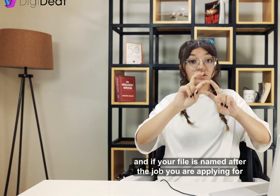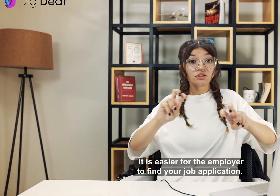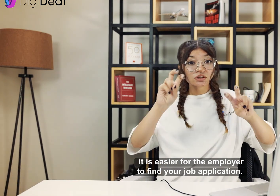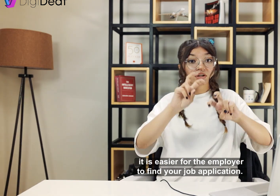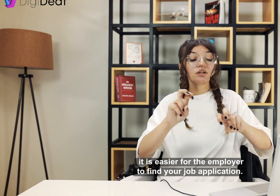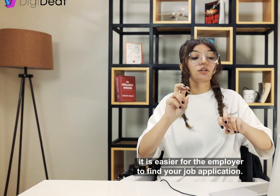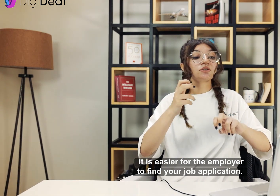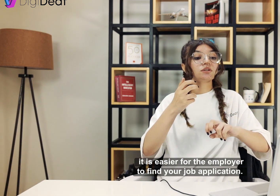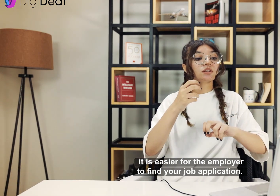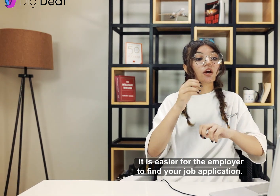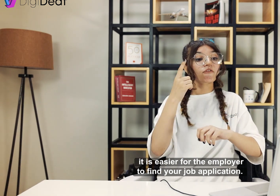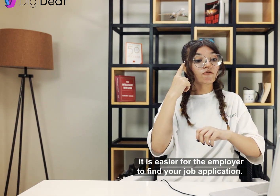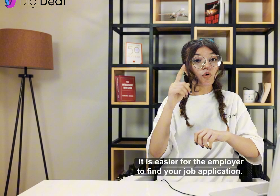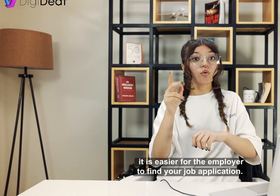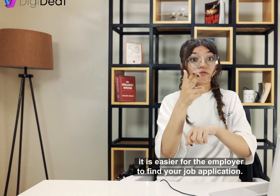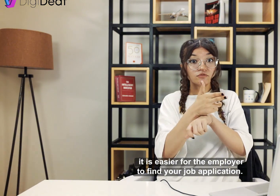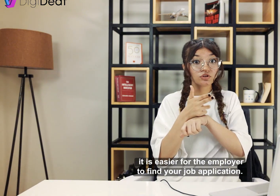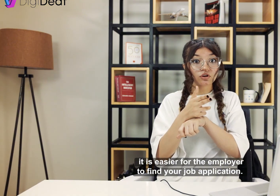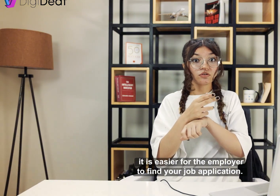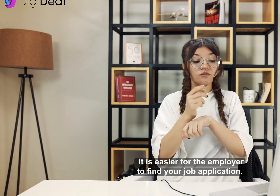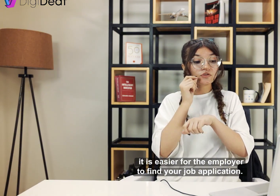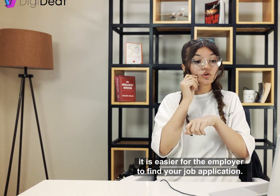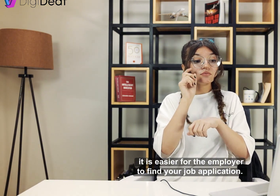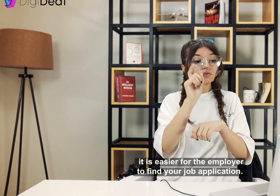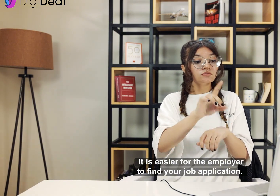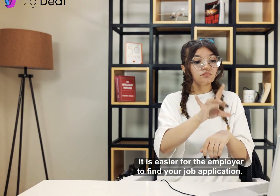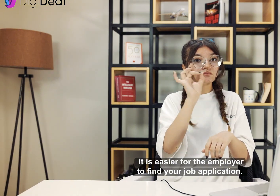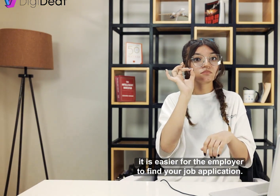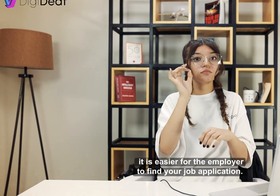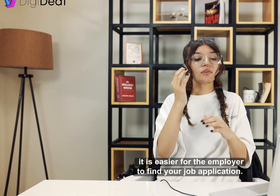it is easier for the employer to find your job application.